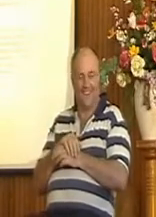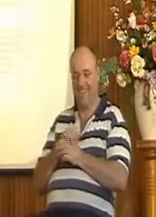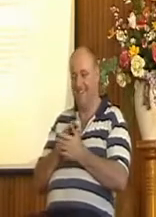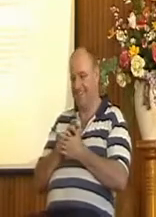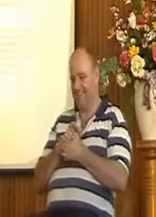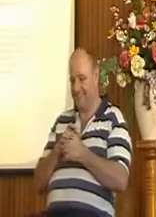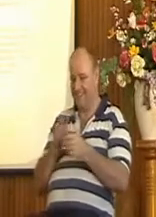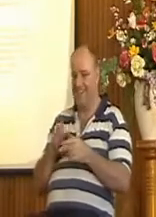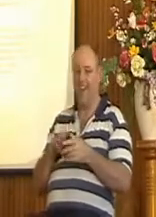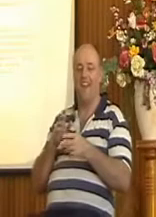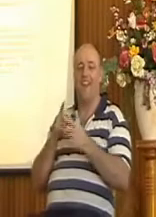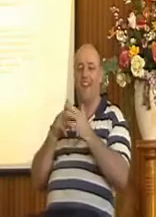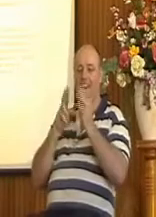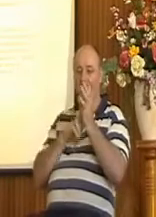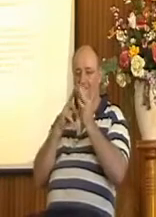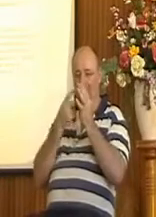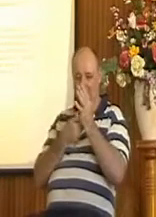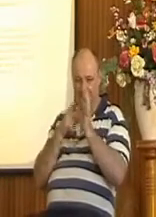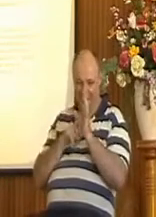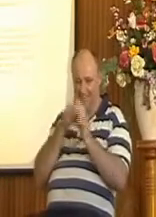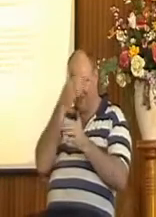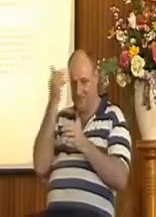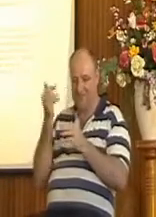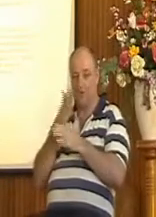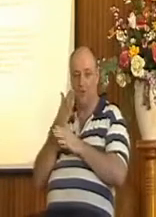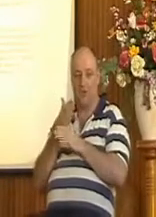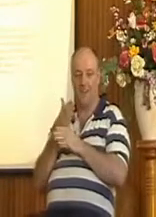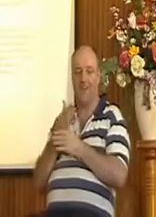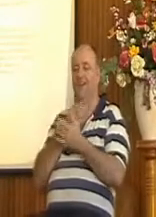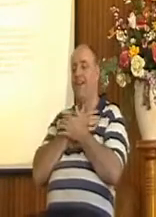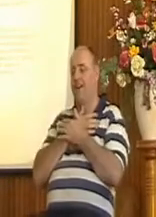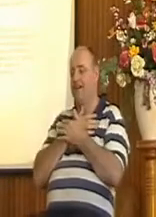grace of his friends when they mail him something with a check.